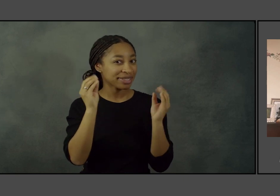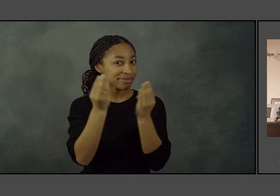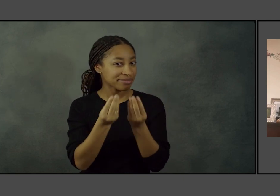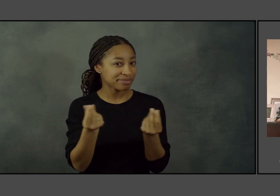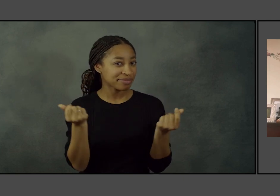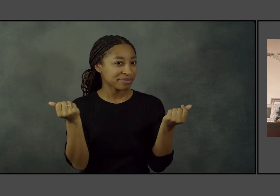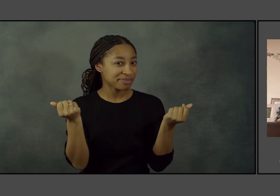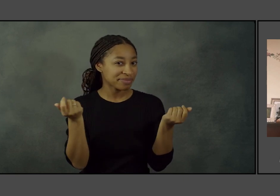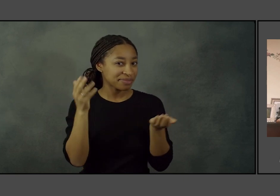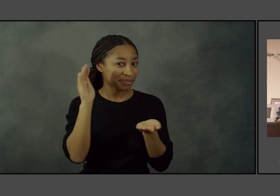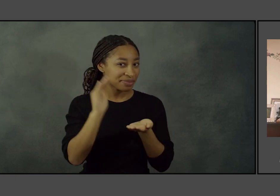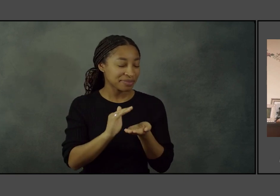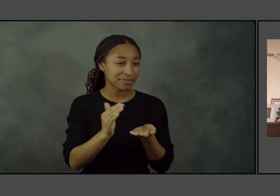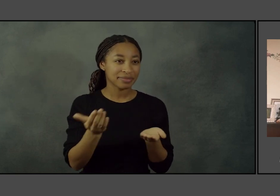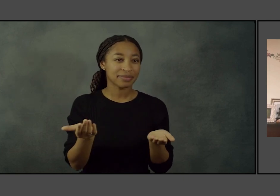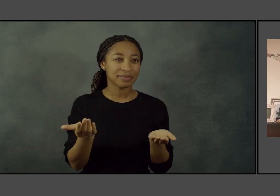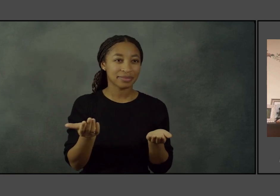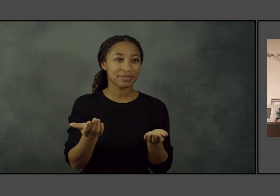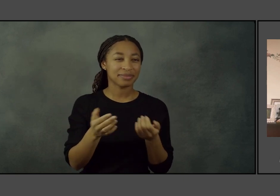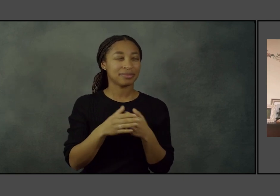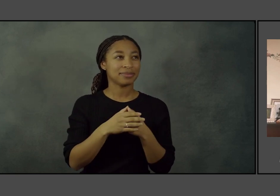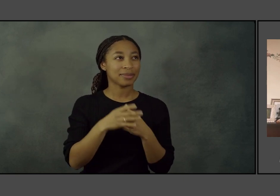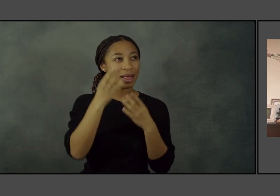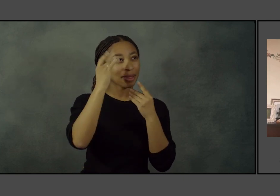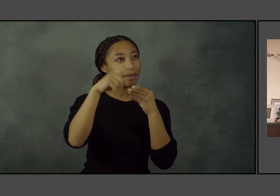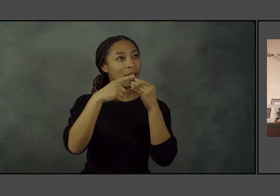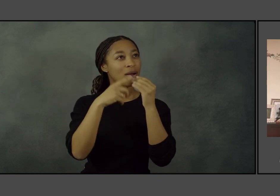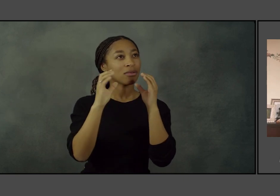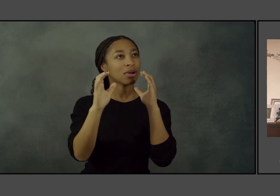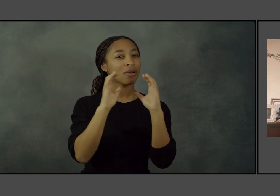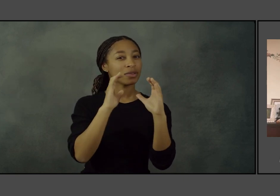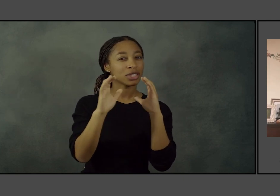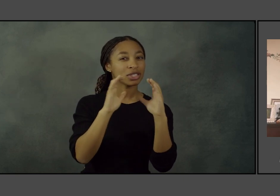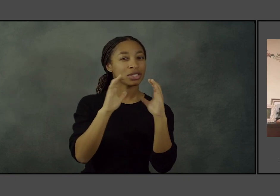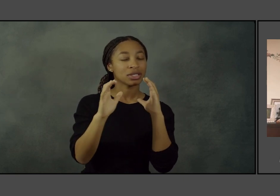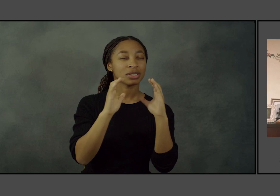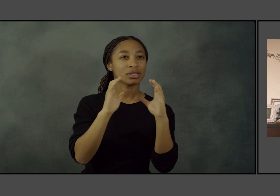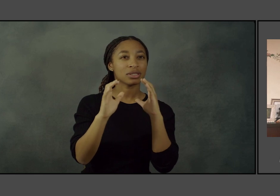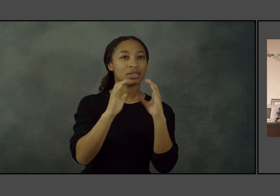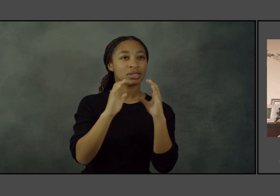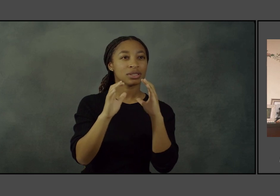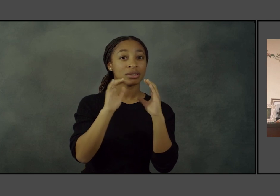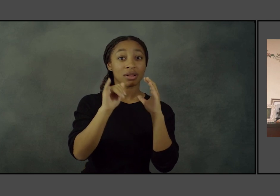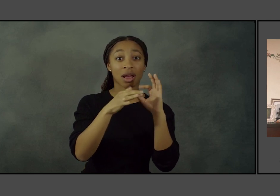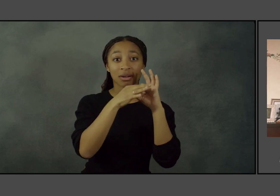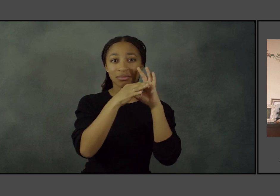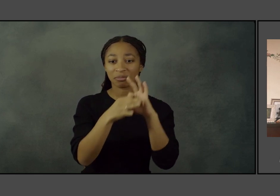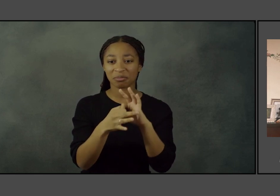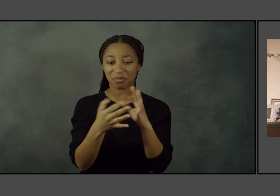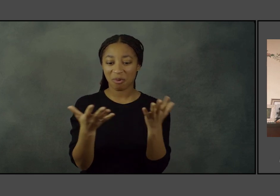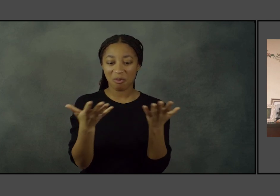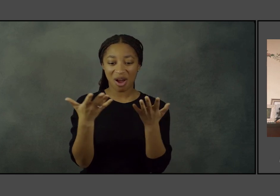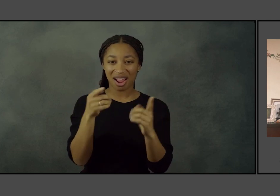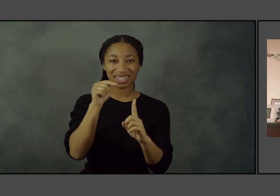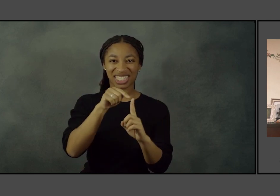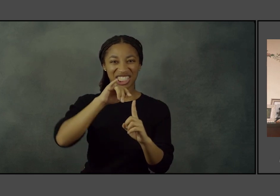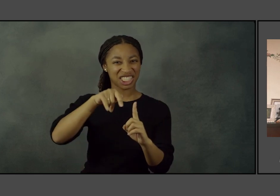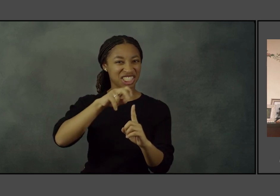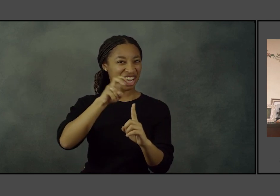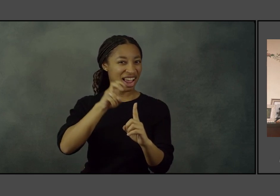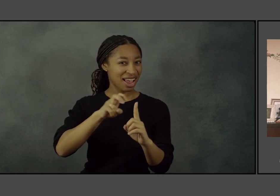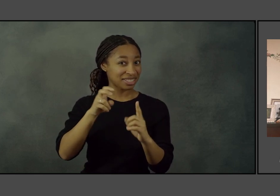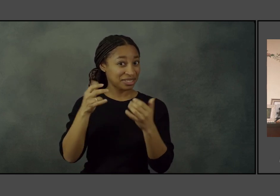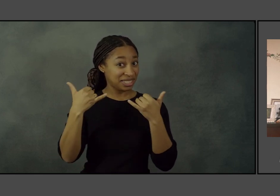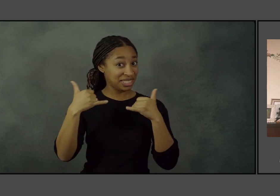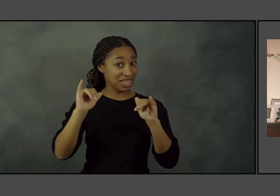think about, conversations that, are about what is jazz? Is this still jazz? And I really think